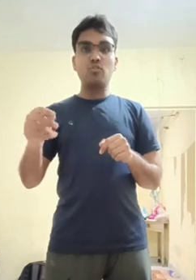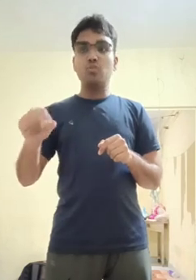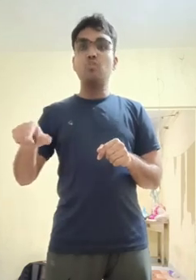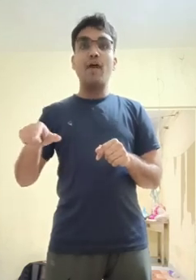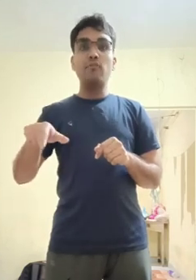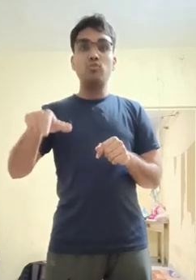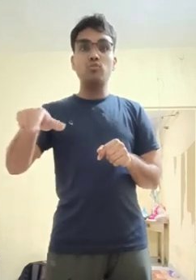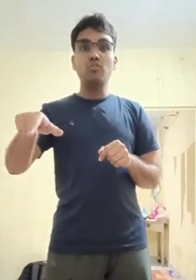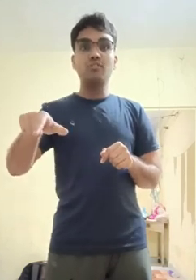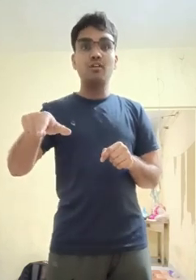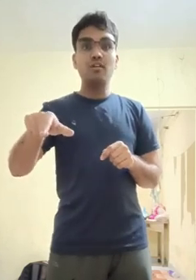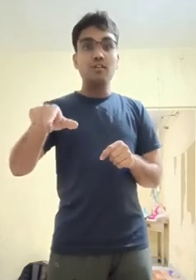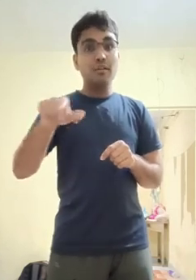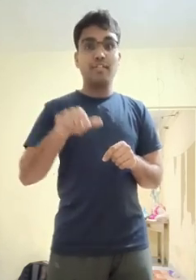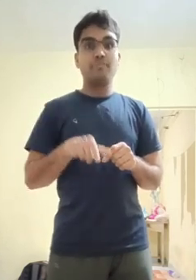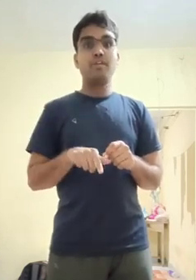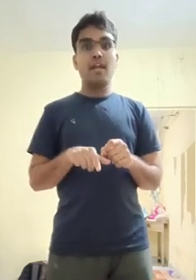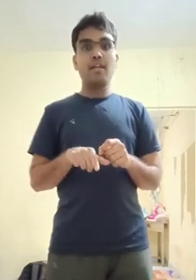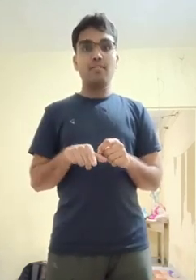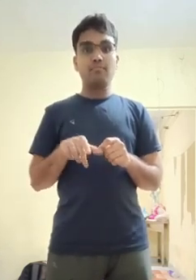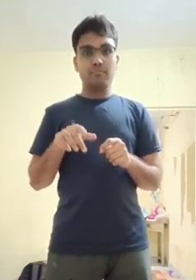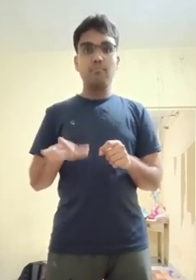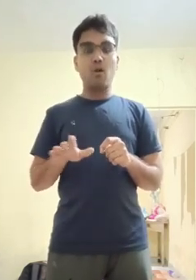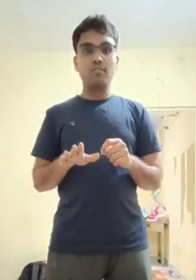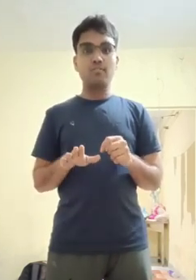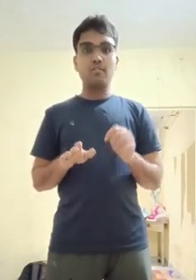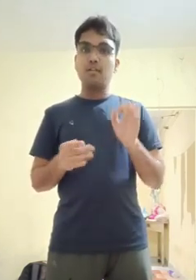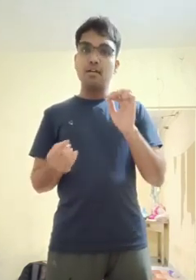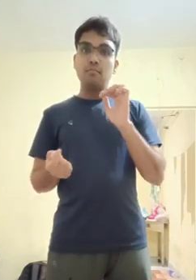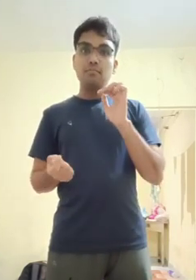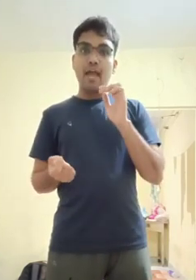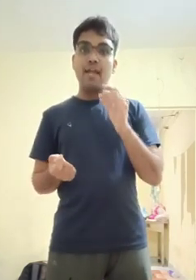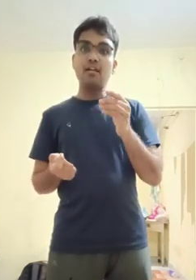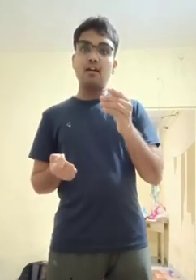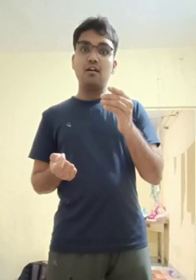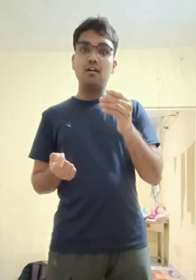you have to use exception handling blocks and